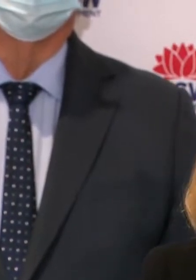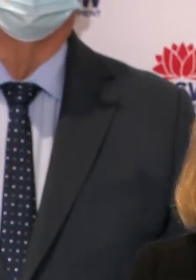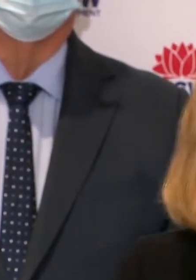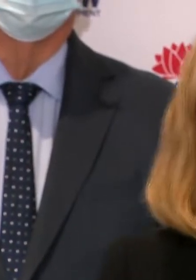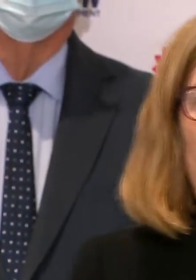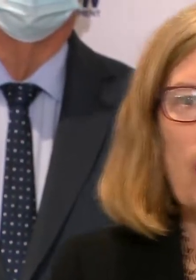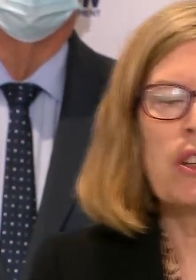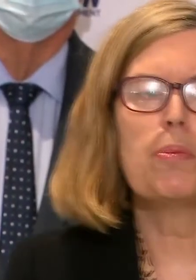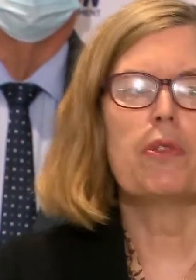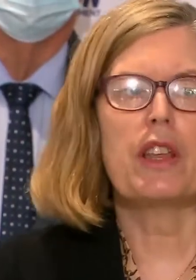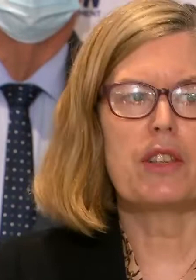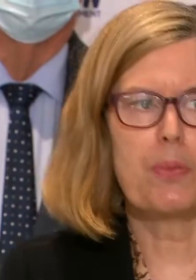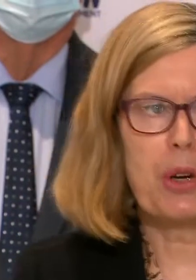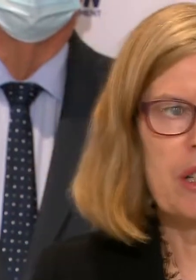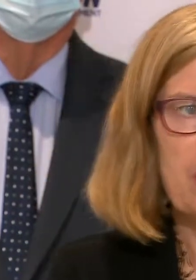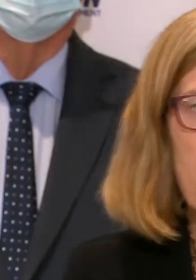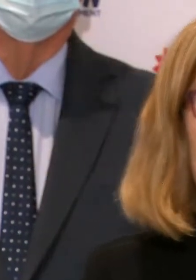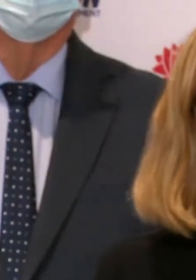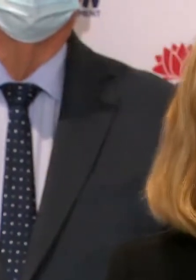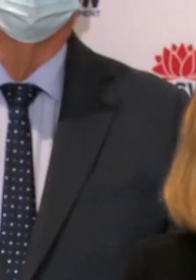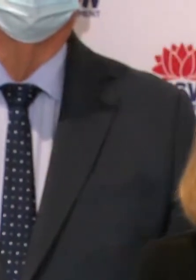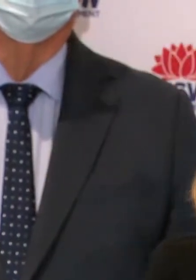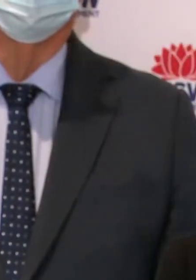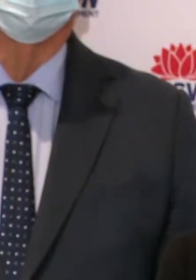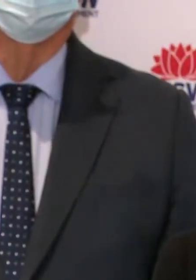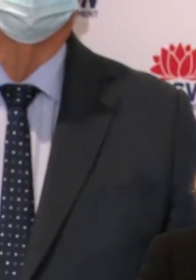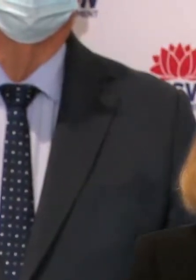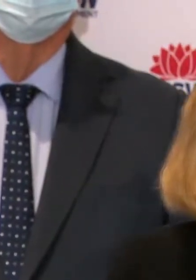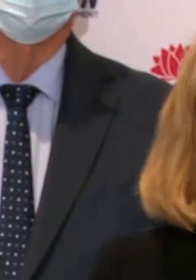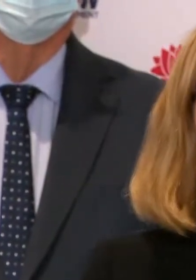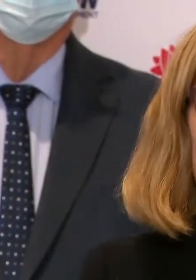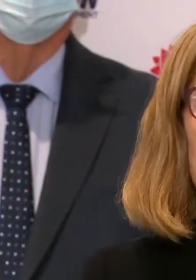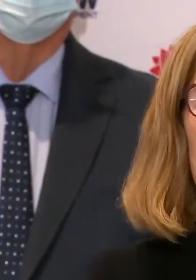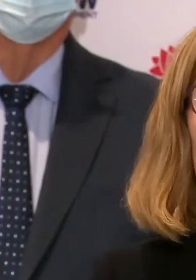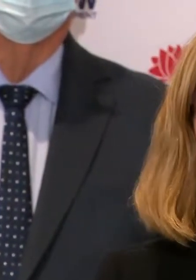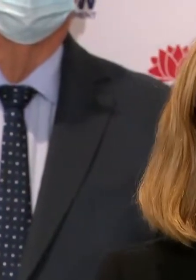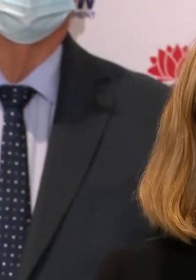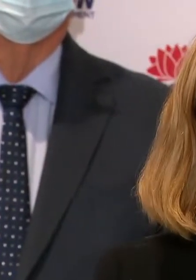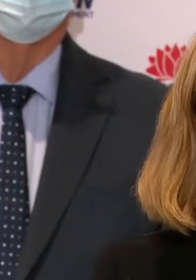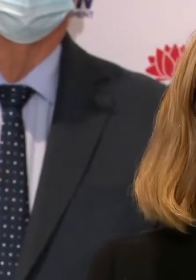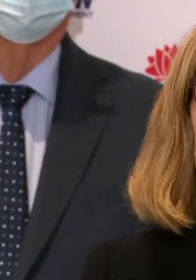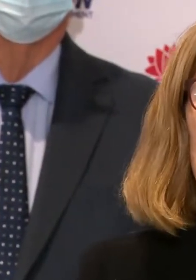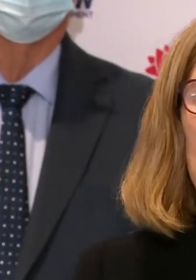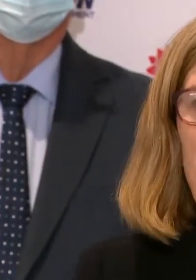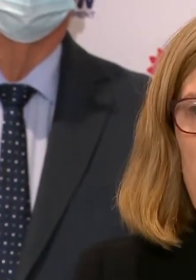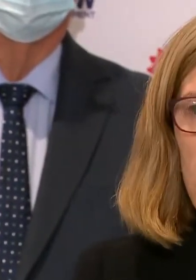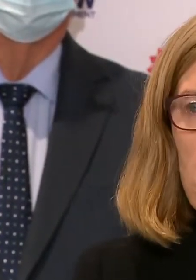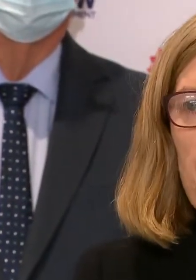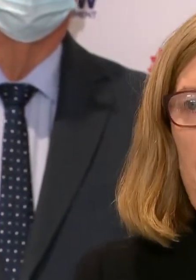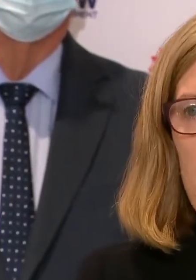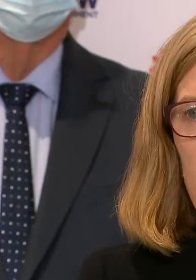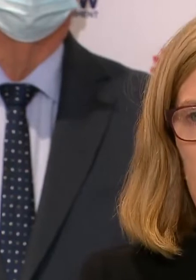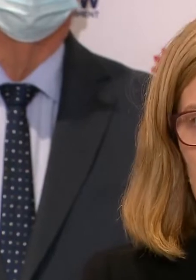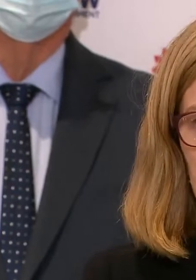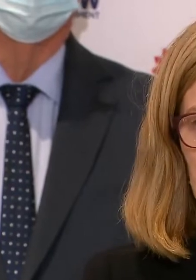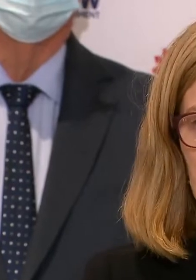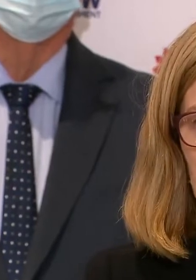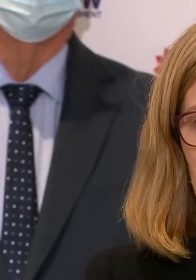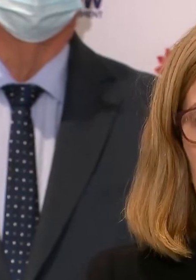in order to prevent the spread. Now, the rationale is that I've talked a lot about the individual benefits of